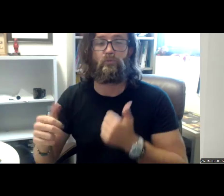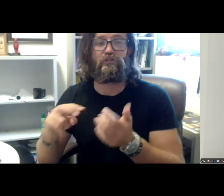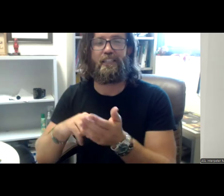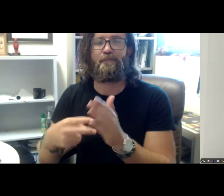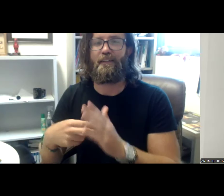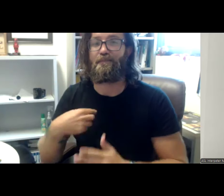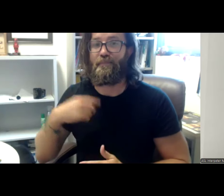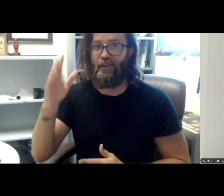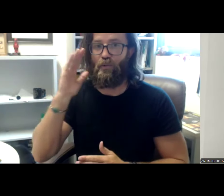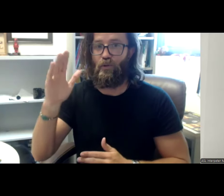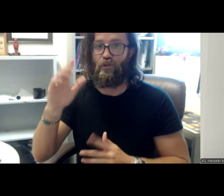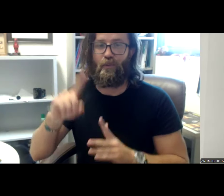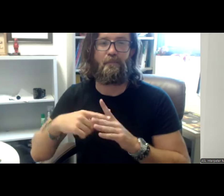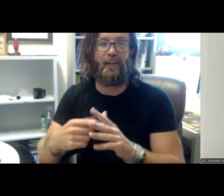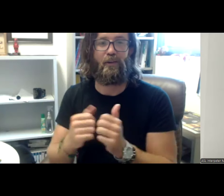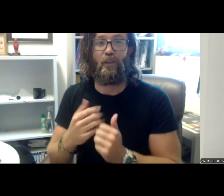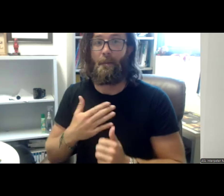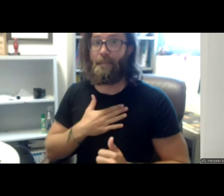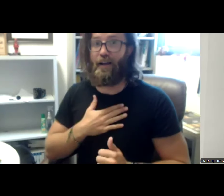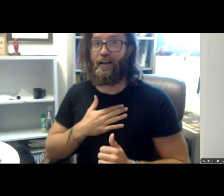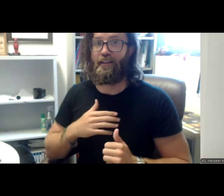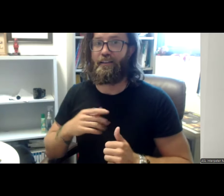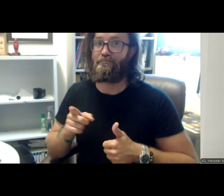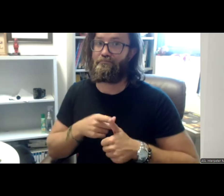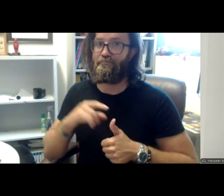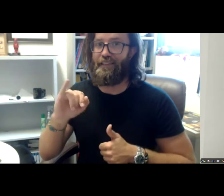interactive dialogue, which means